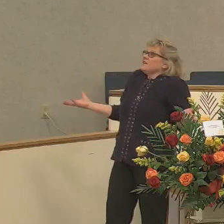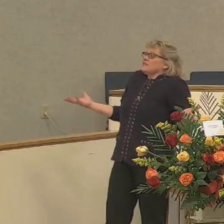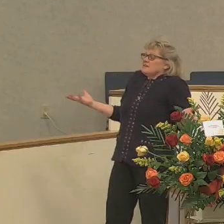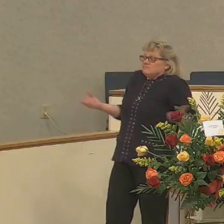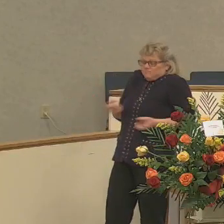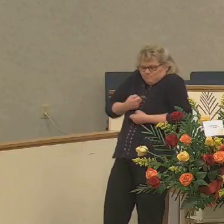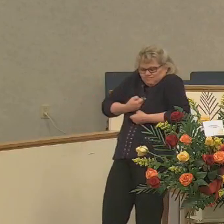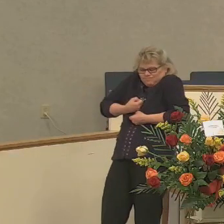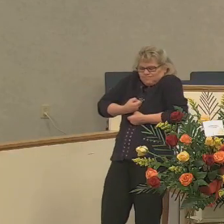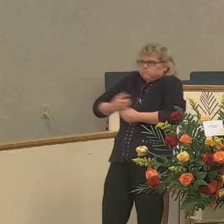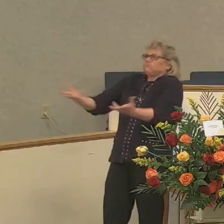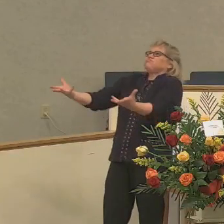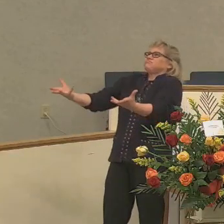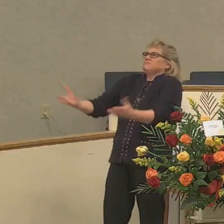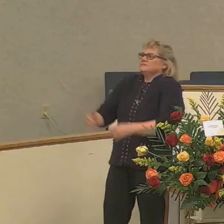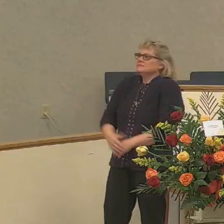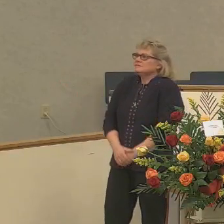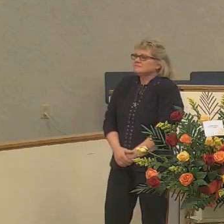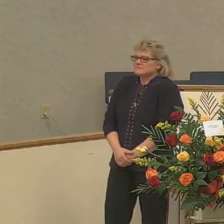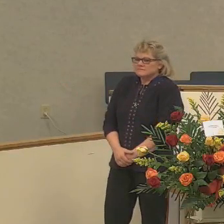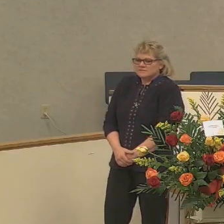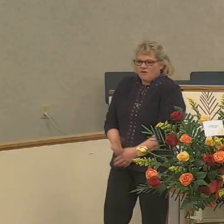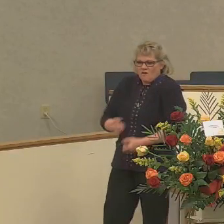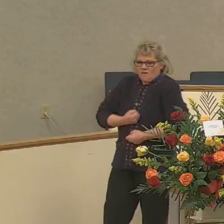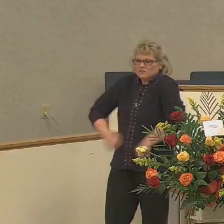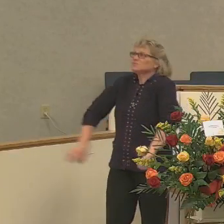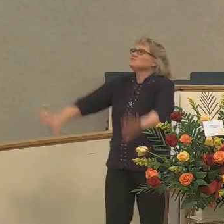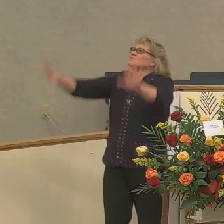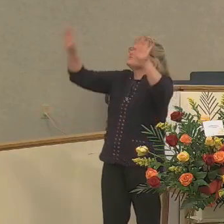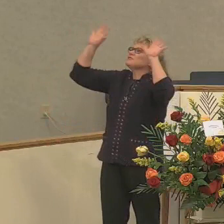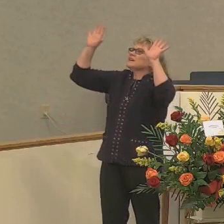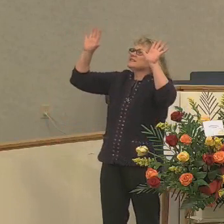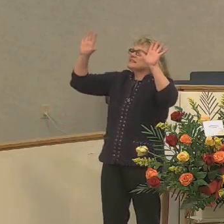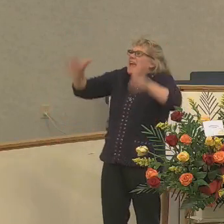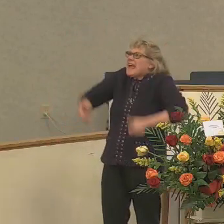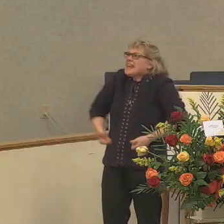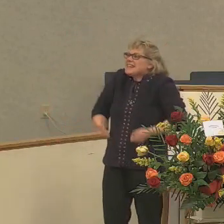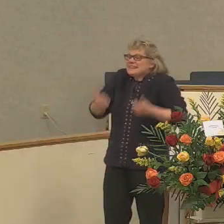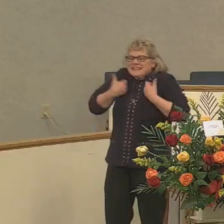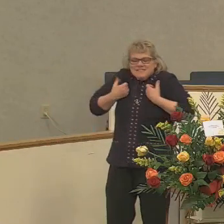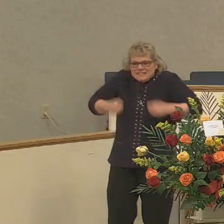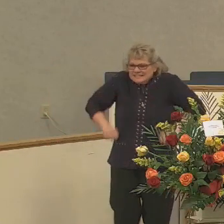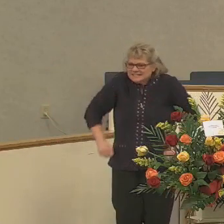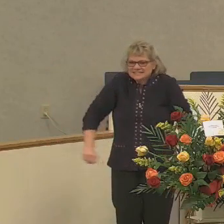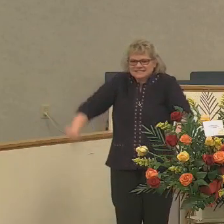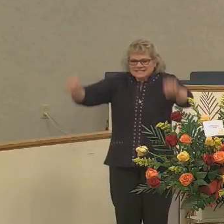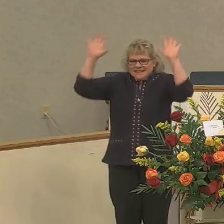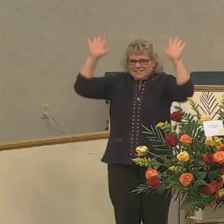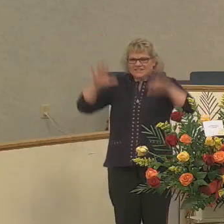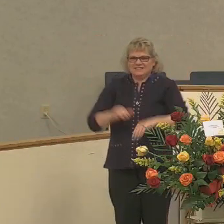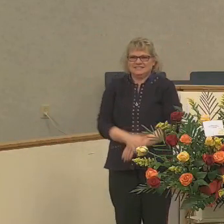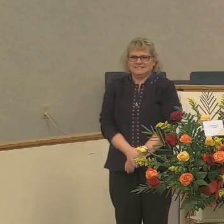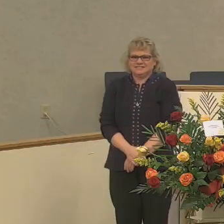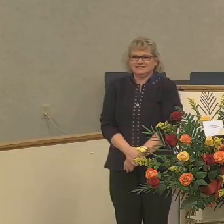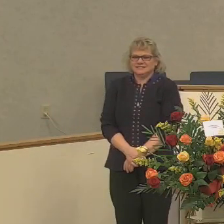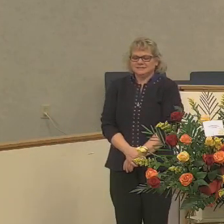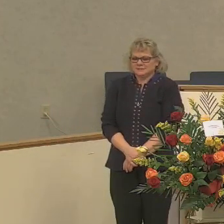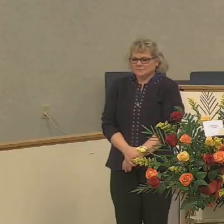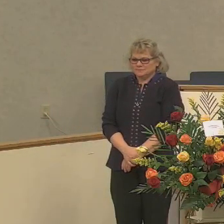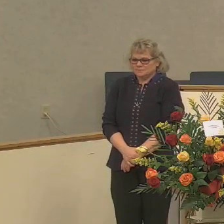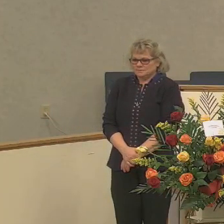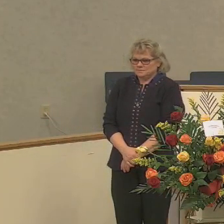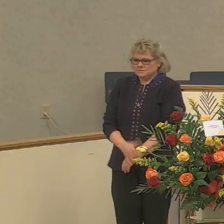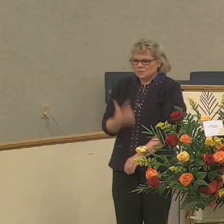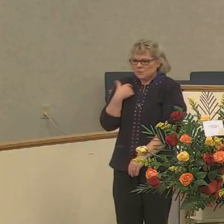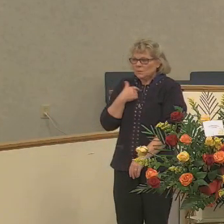poured out as an offering. A living sacrifice. And only if we